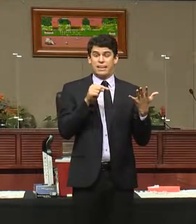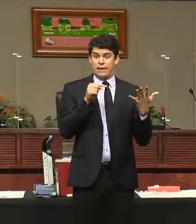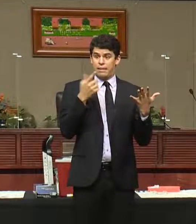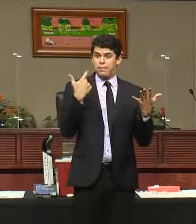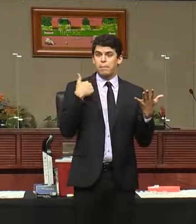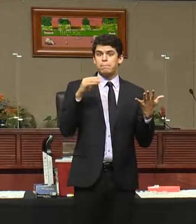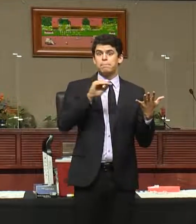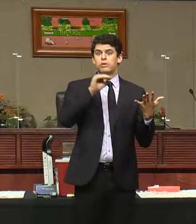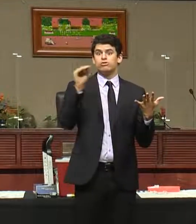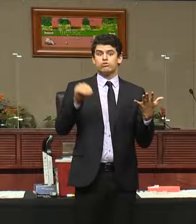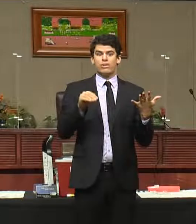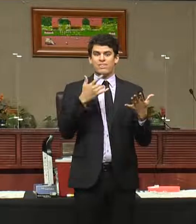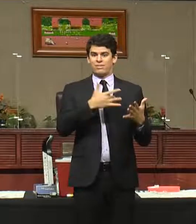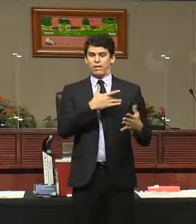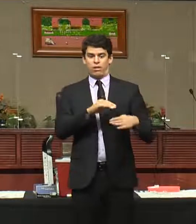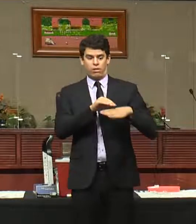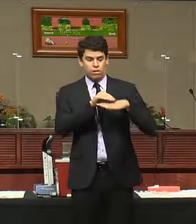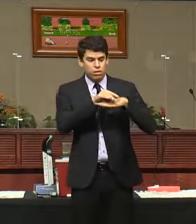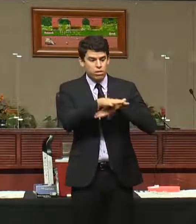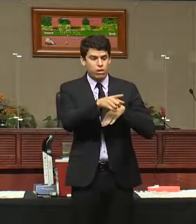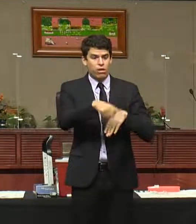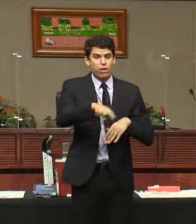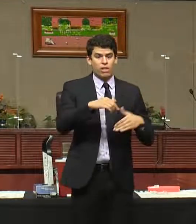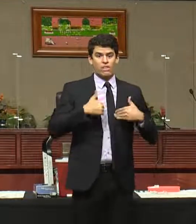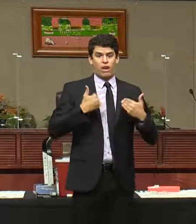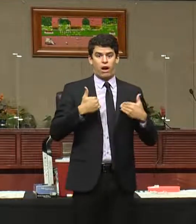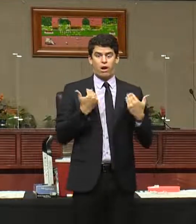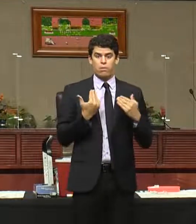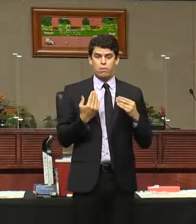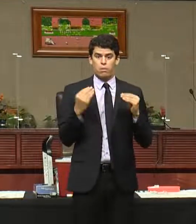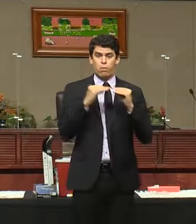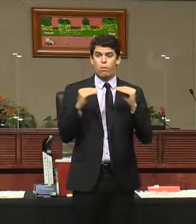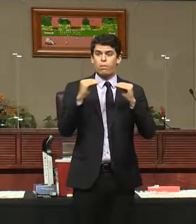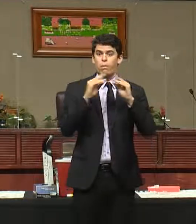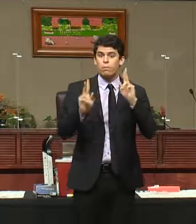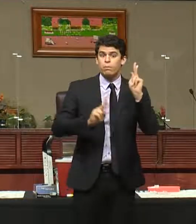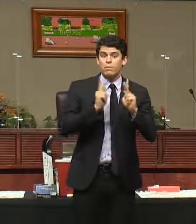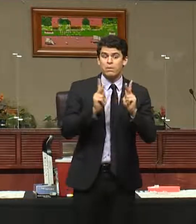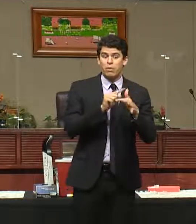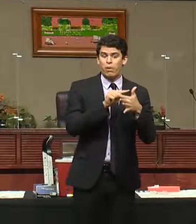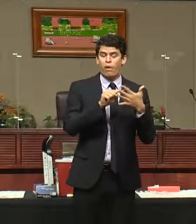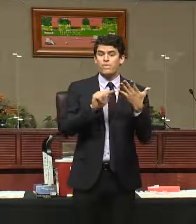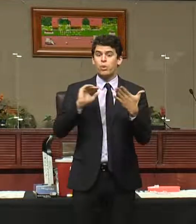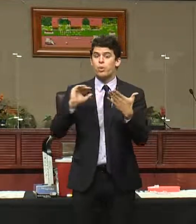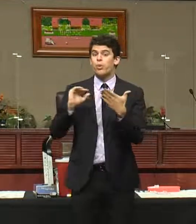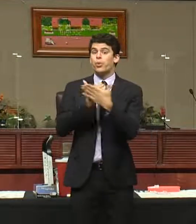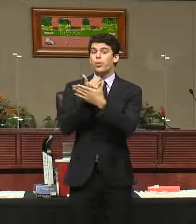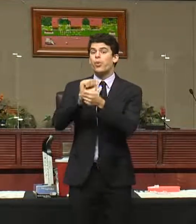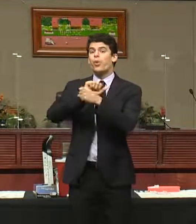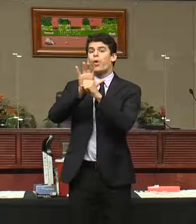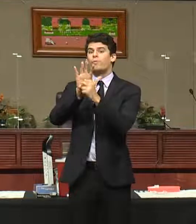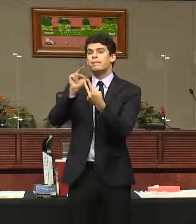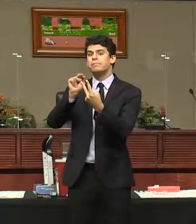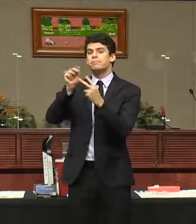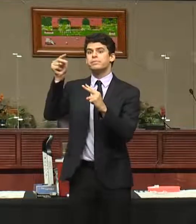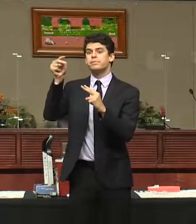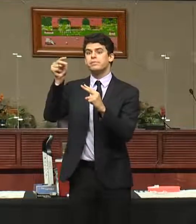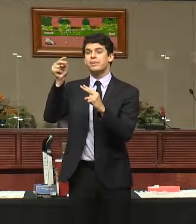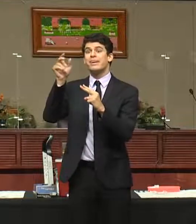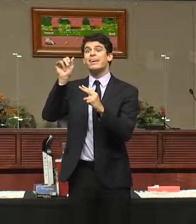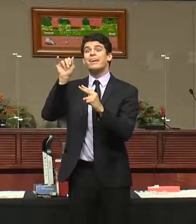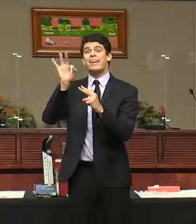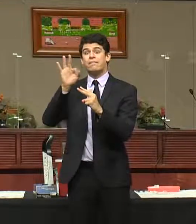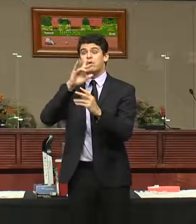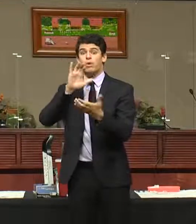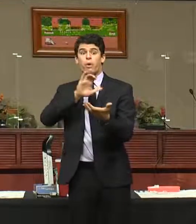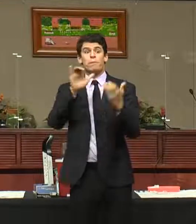youngest segment of the population is increasing with, when you compare to the wild variant, the more